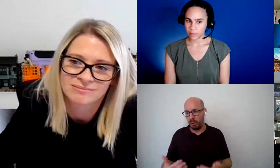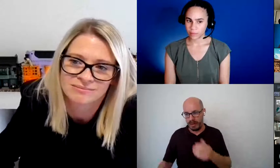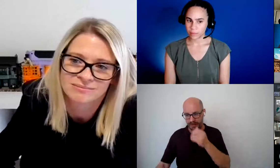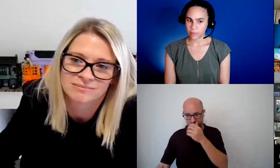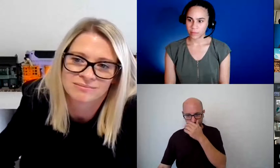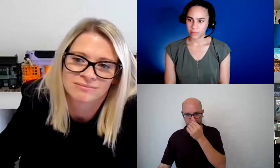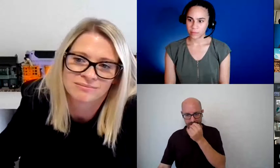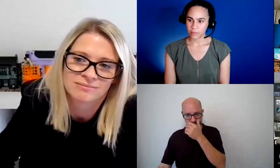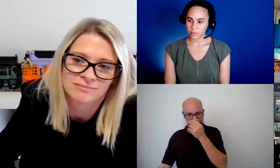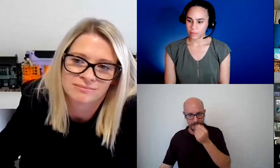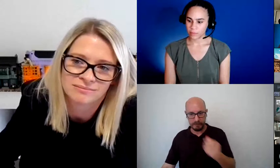supported in this process.